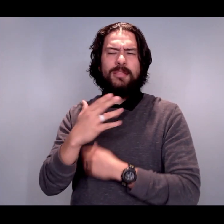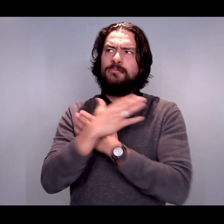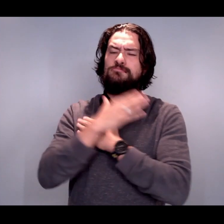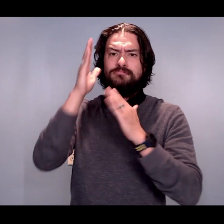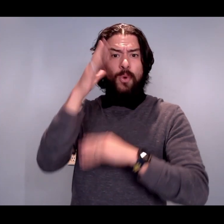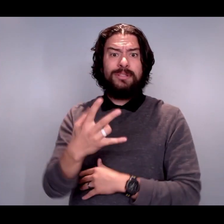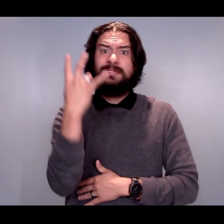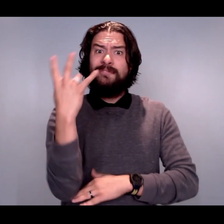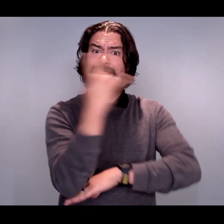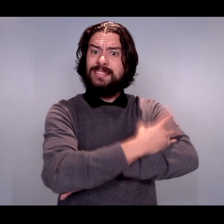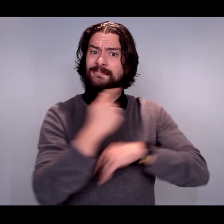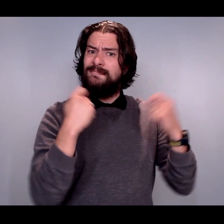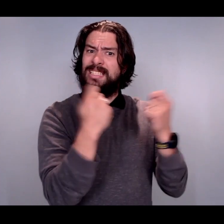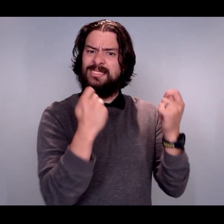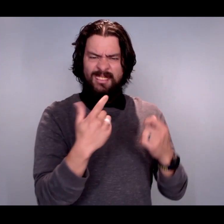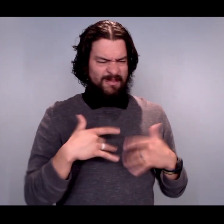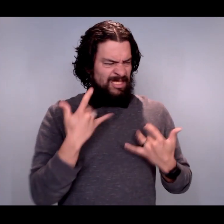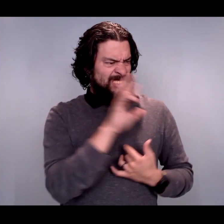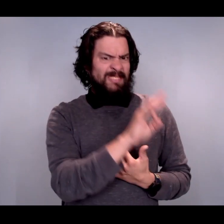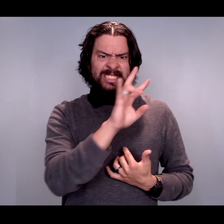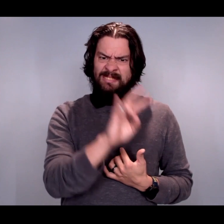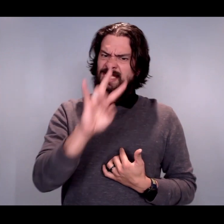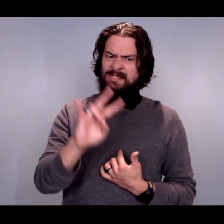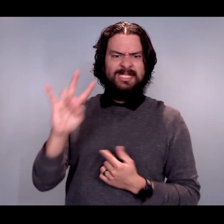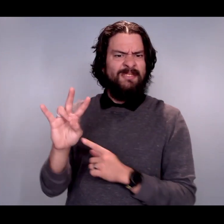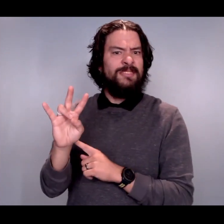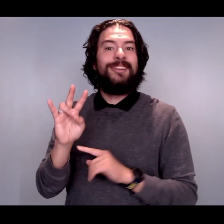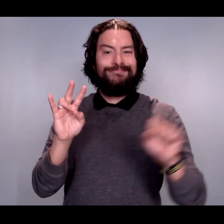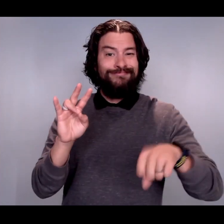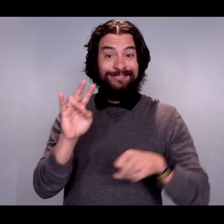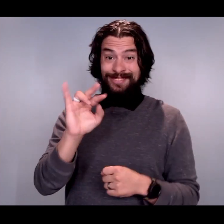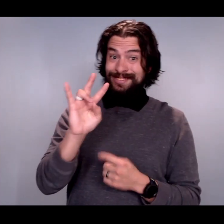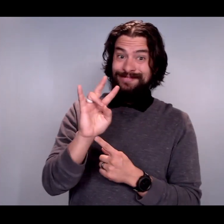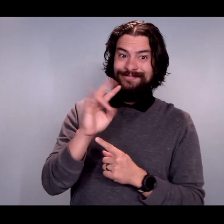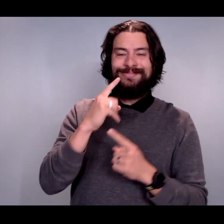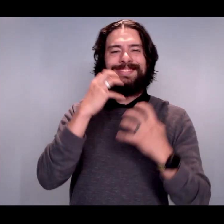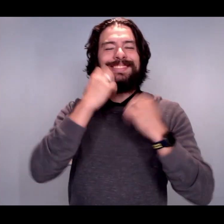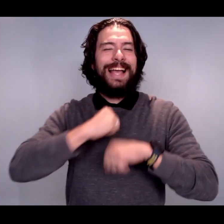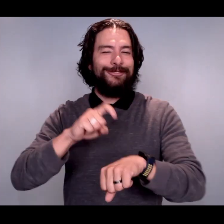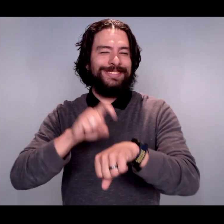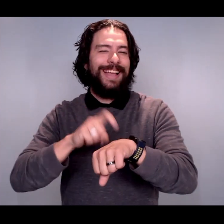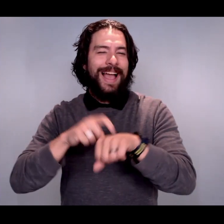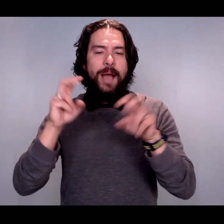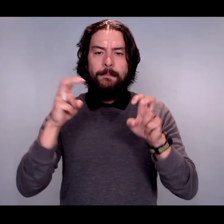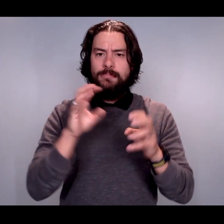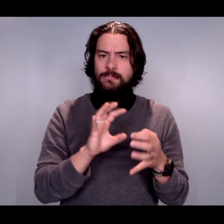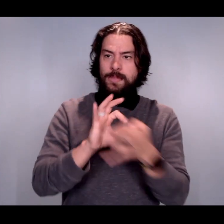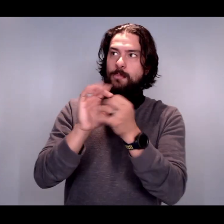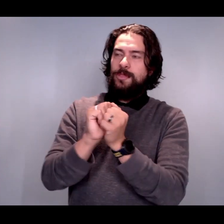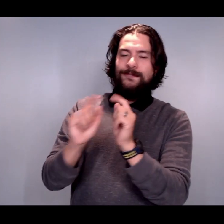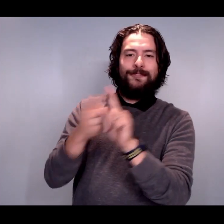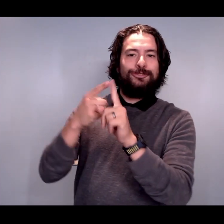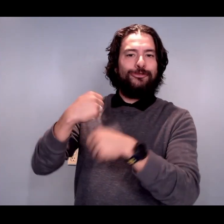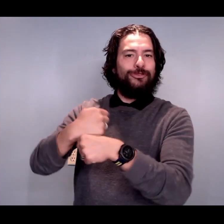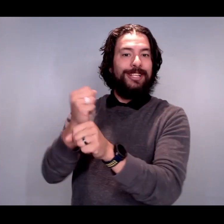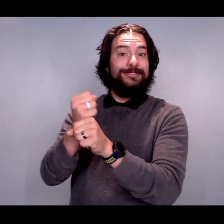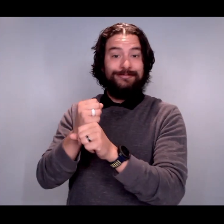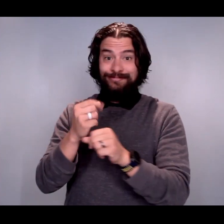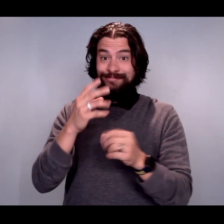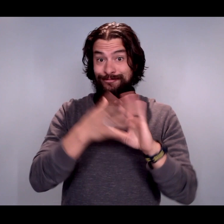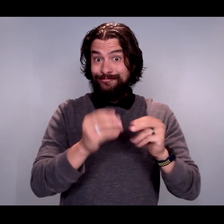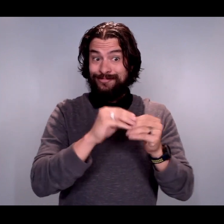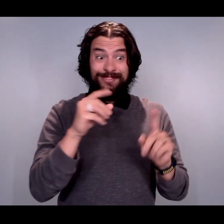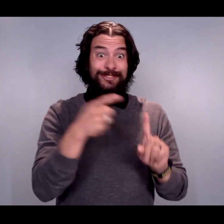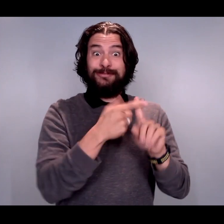I mean, what's up with all of these sevens? Yeah, so these laws about sacred time are all connected to the first creation narrative in